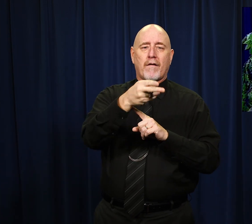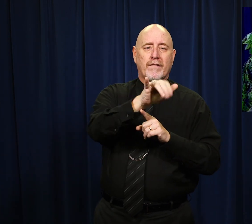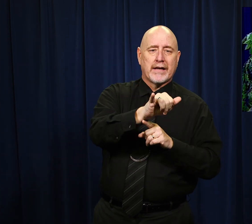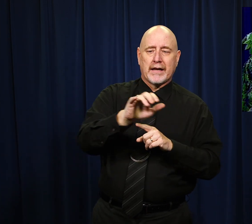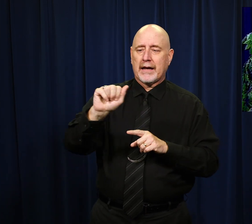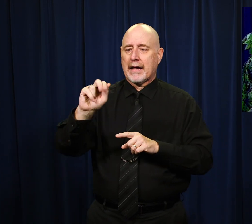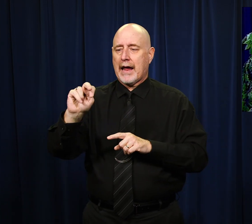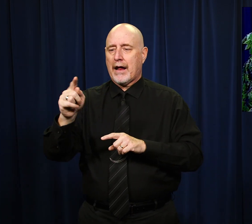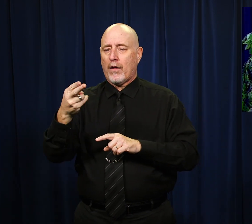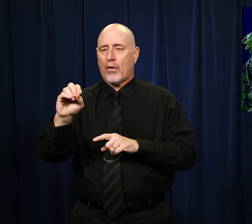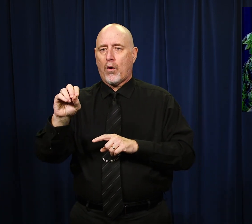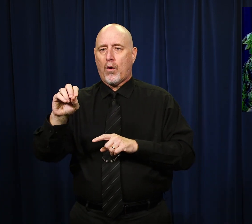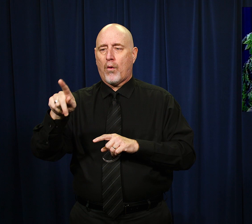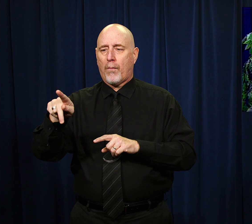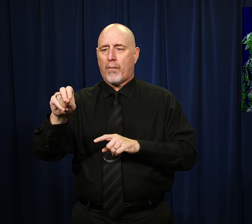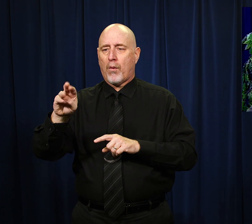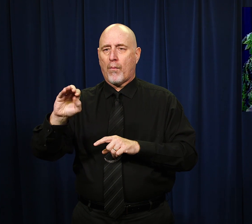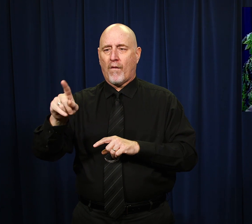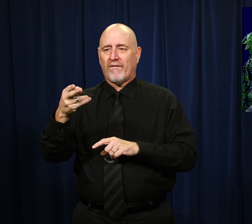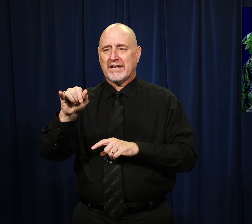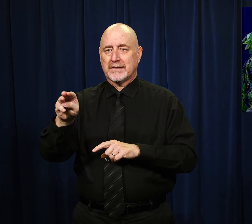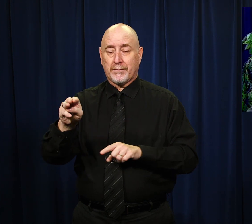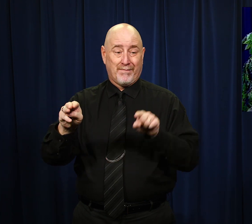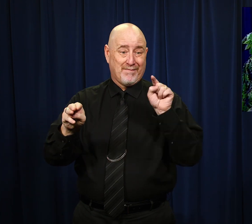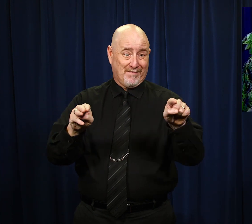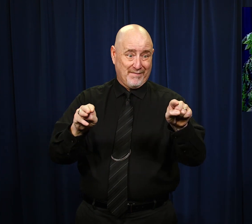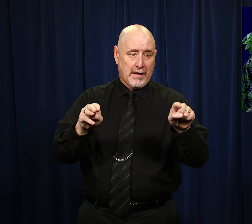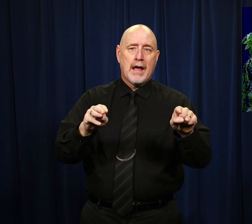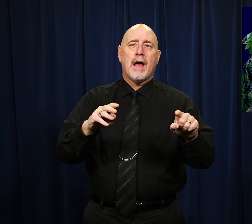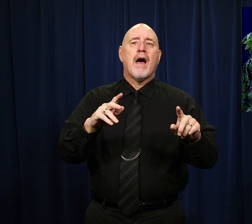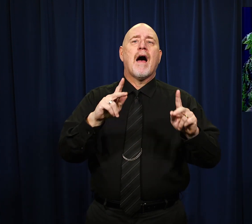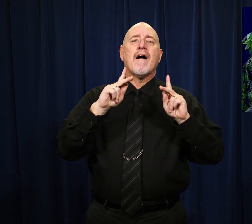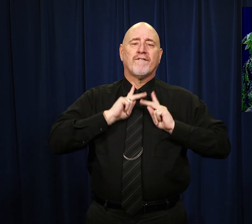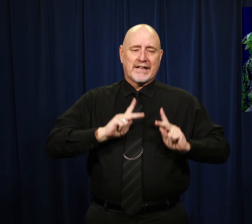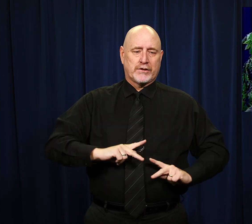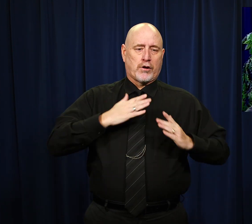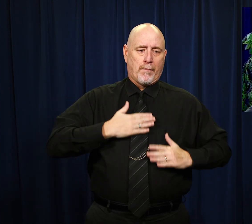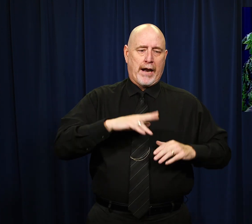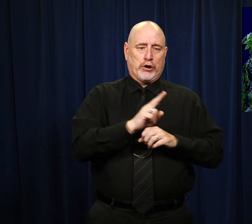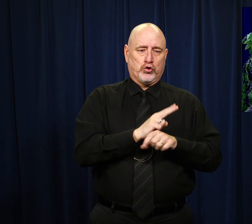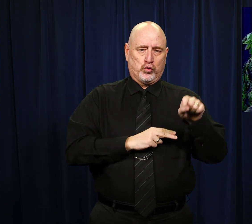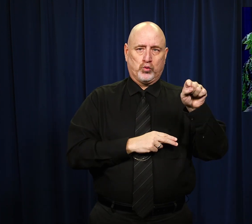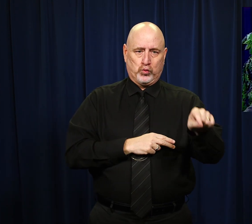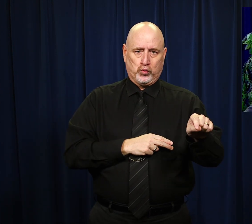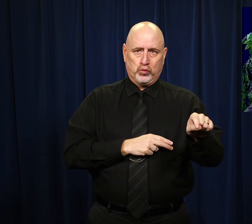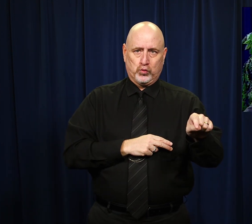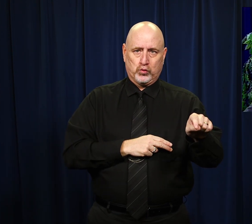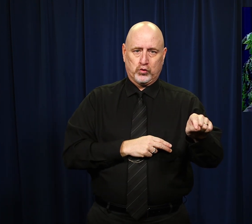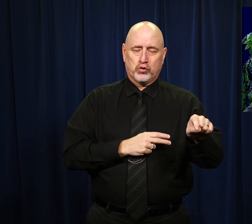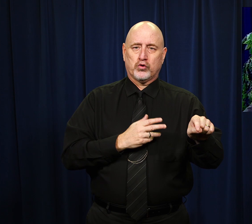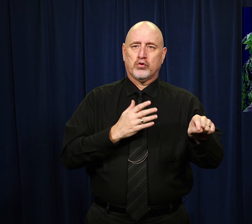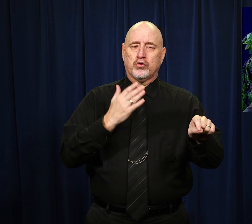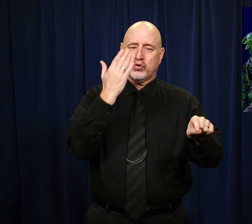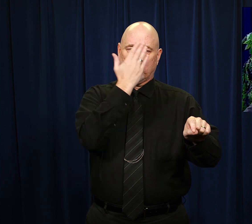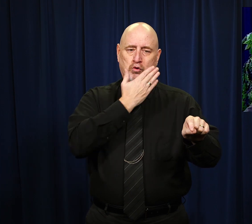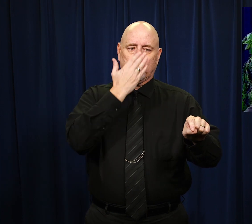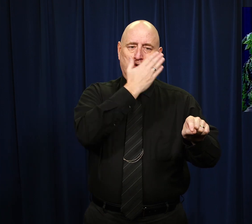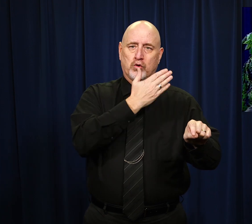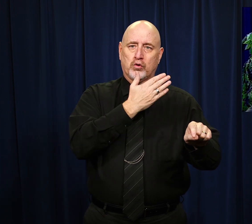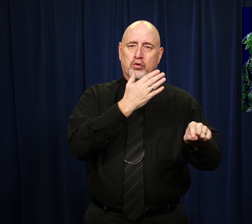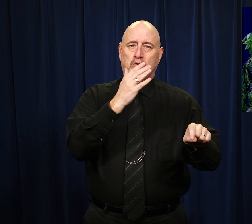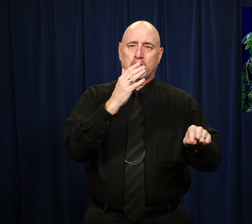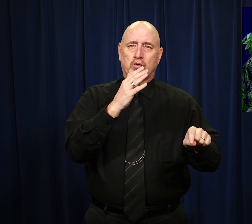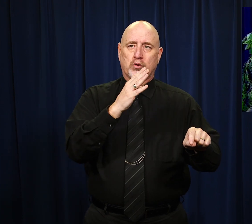an anthropomorphism. And a theophany is where the physical body is used, where a body is used to